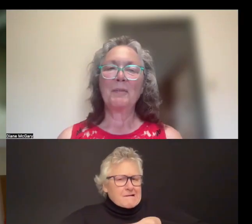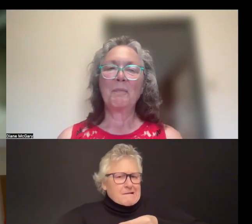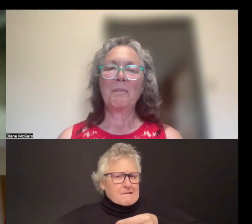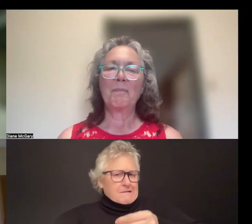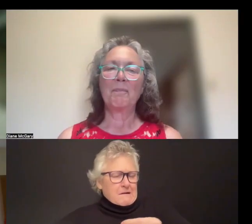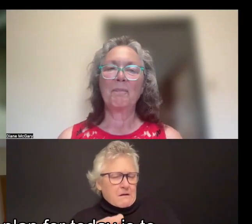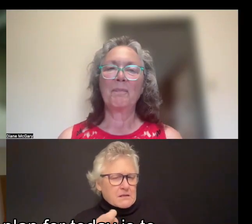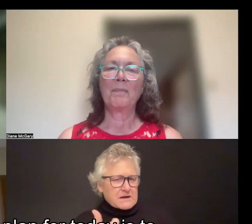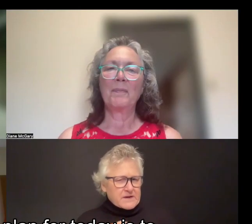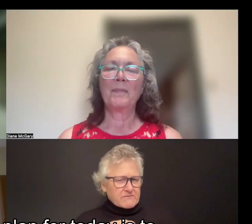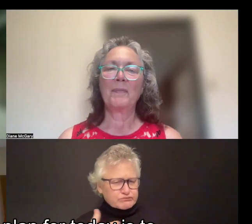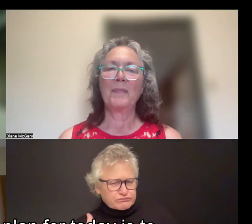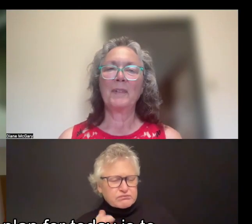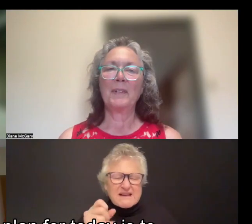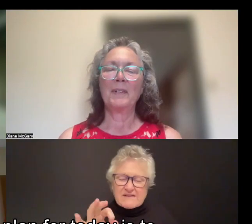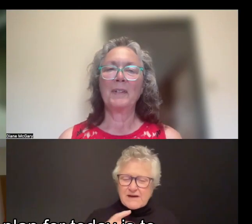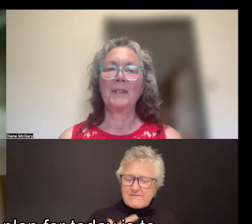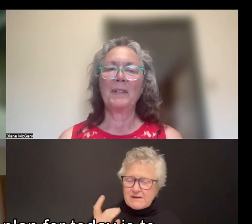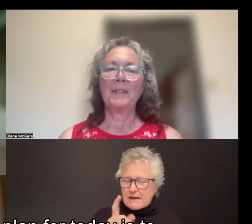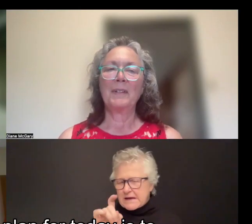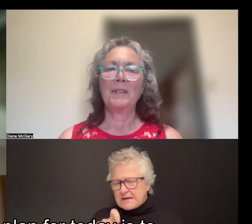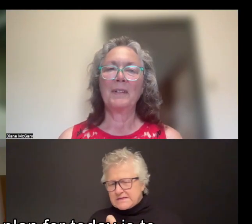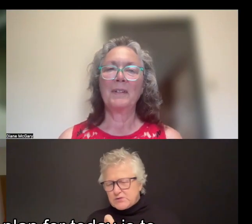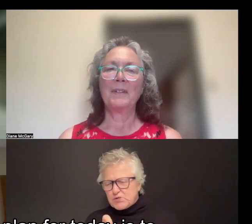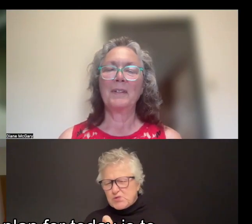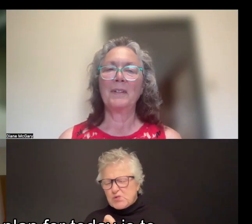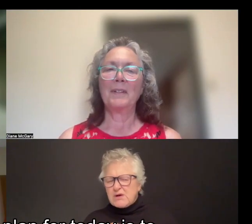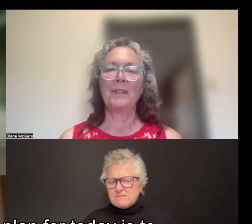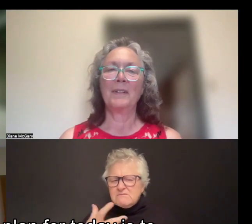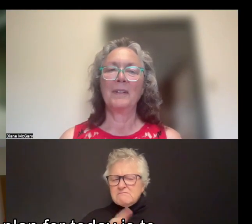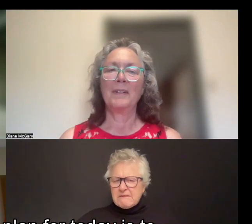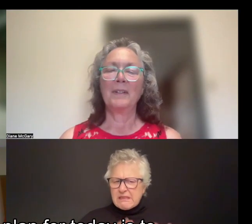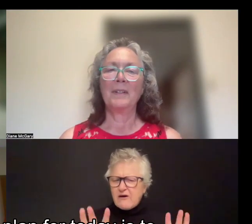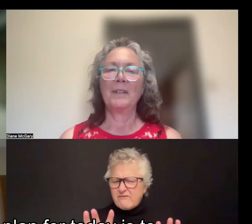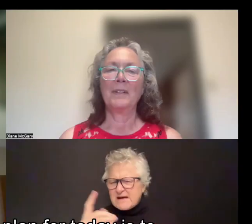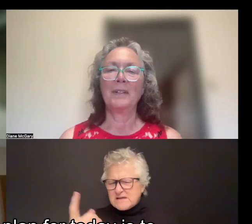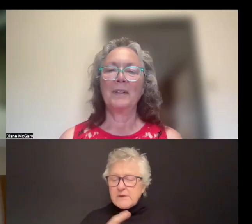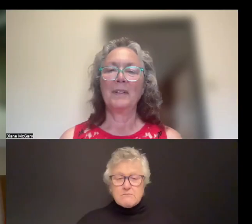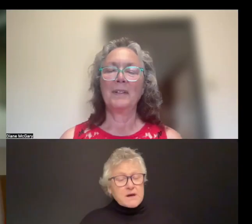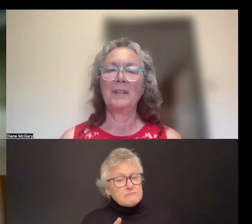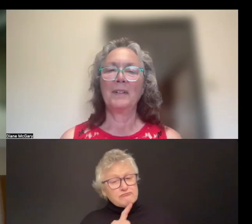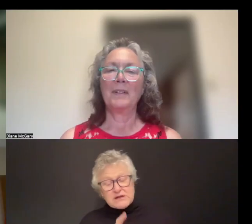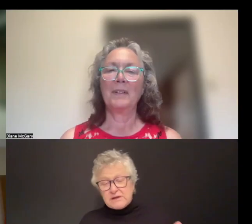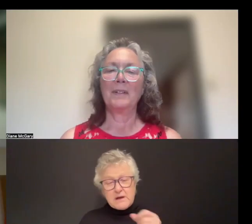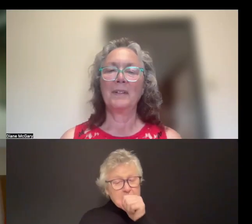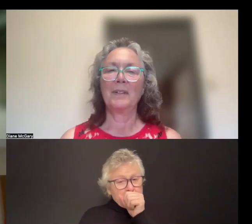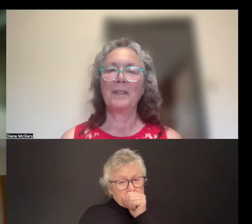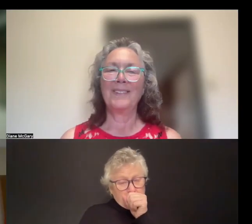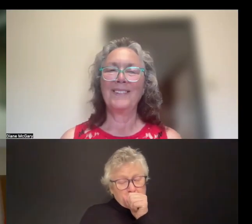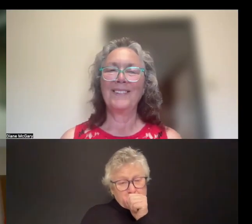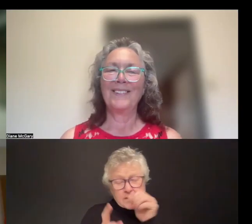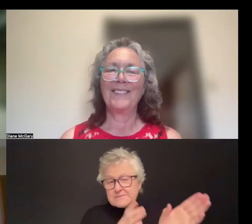to clarify something. But basically, my plan for today is to just read aloud to you the beginning part of A True